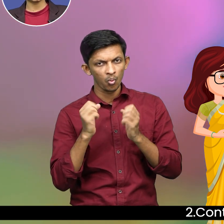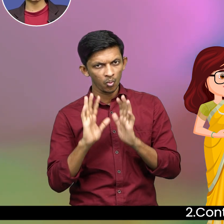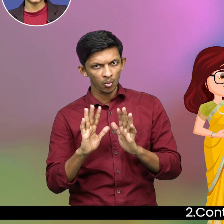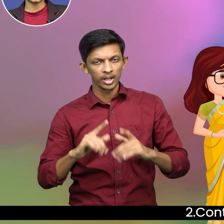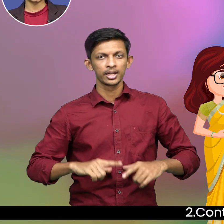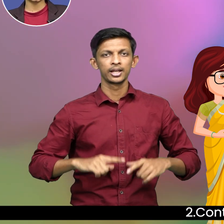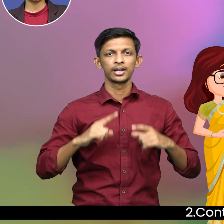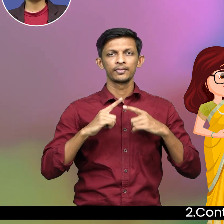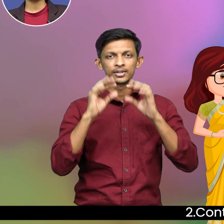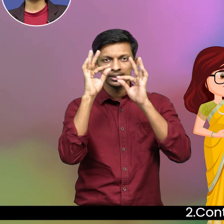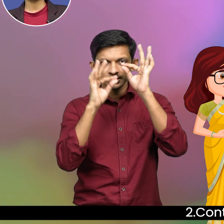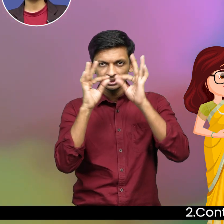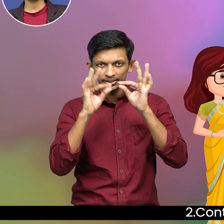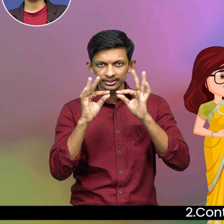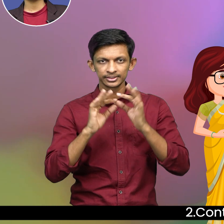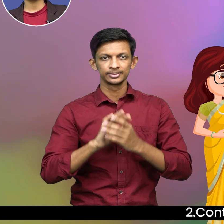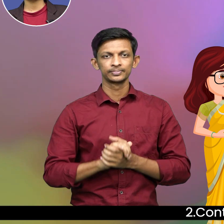Contain living cells.